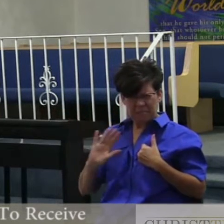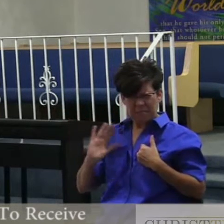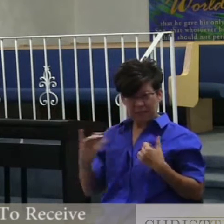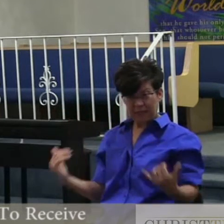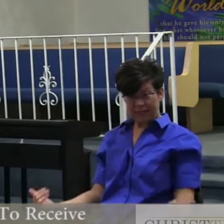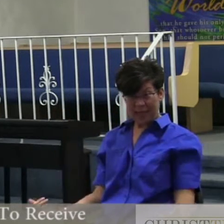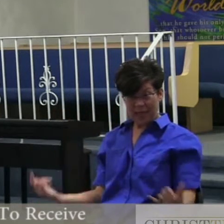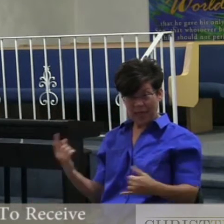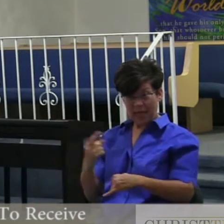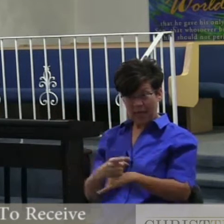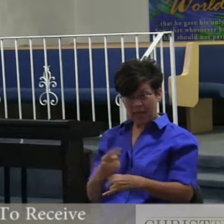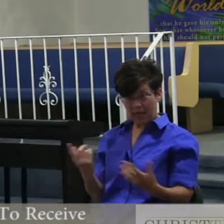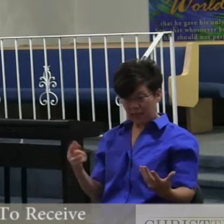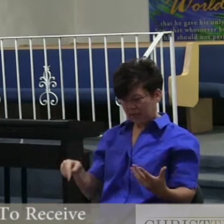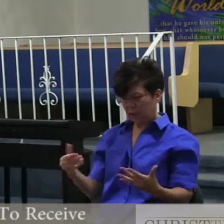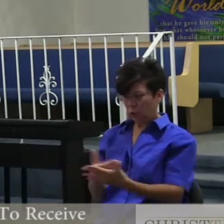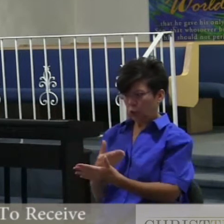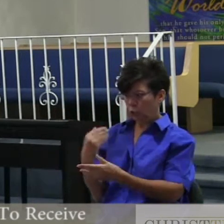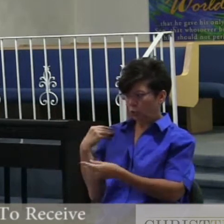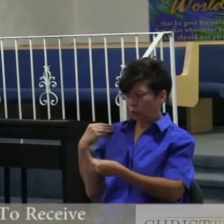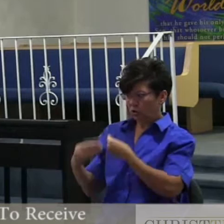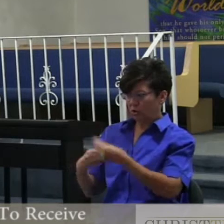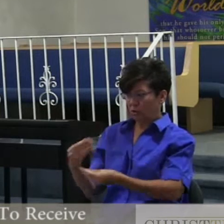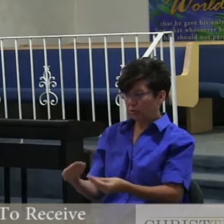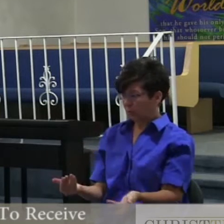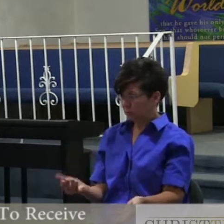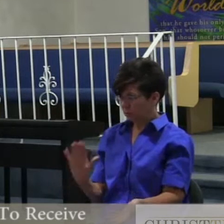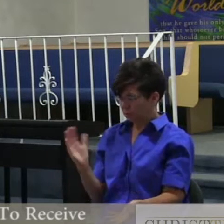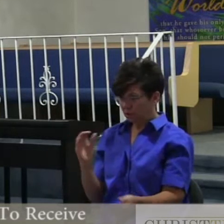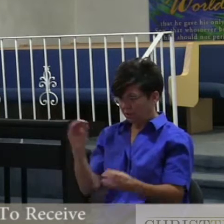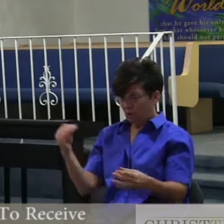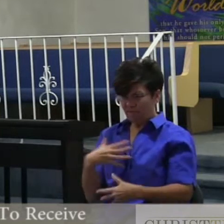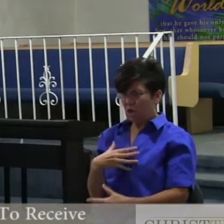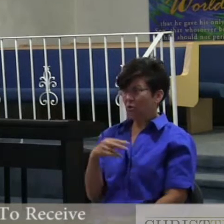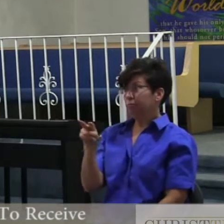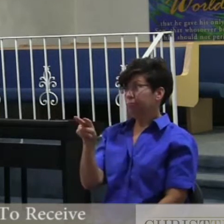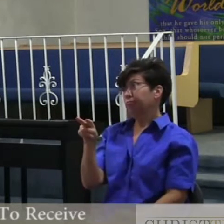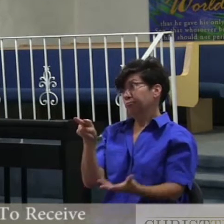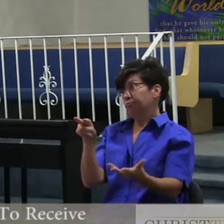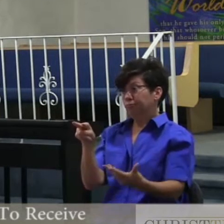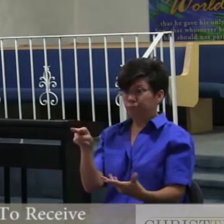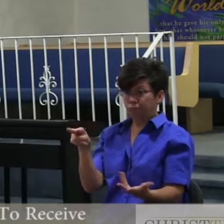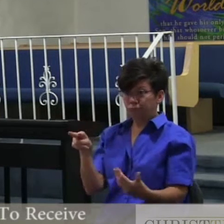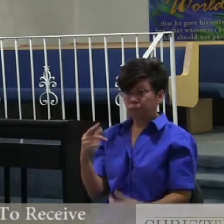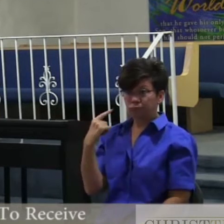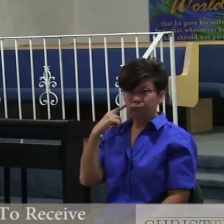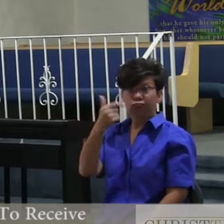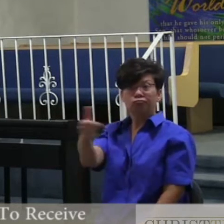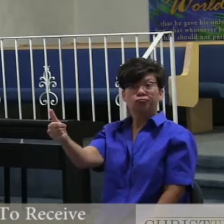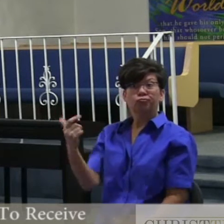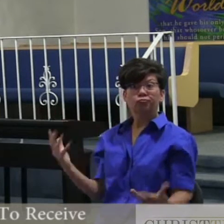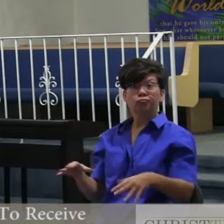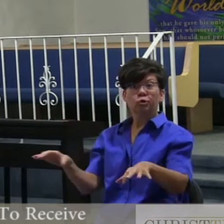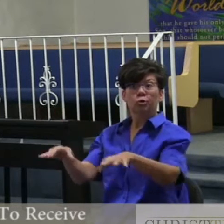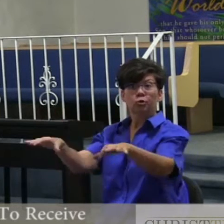Today, we're in a different generation. It seems like they have no fear of God. They do what they want to do.